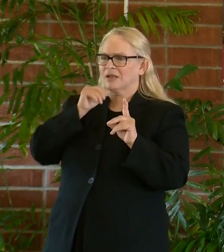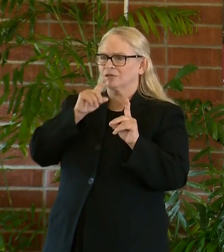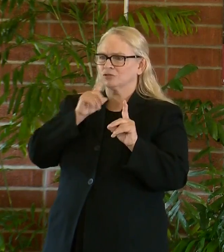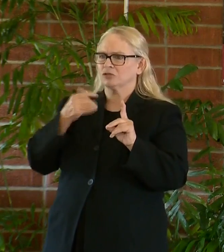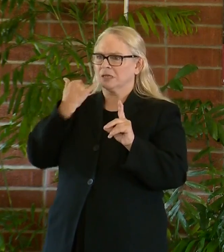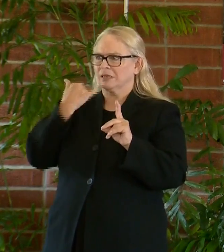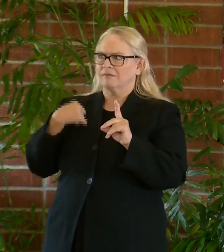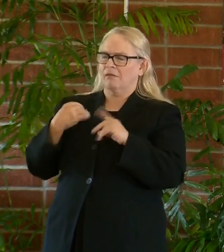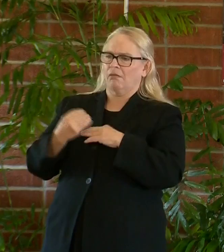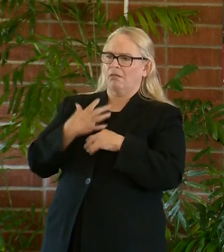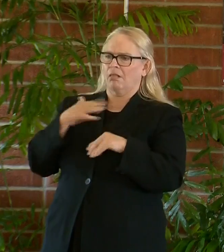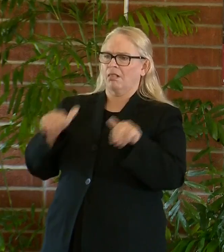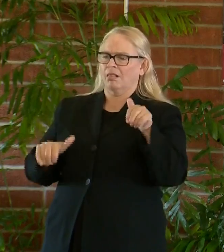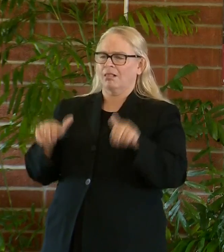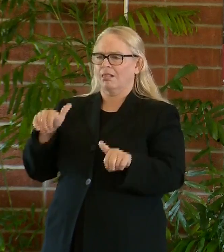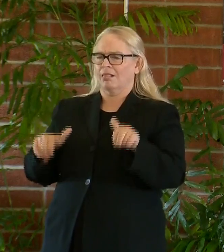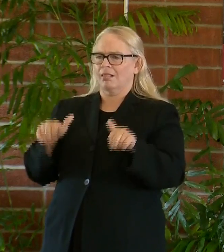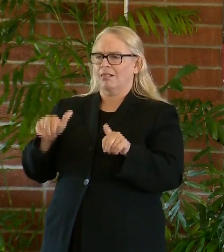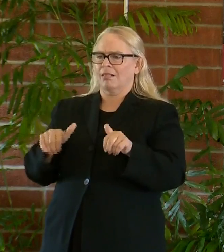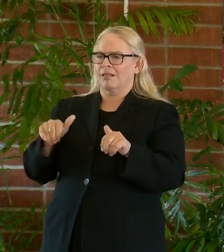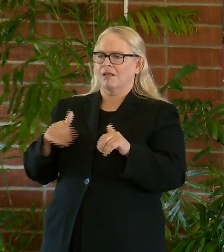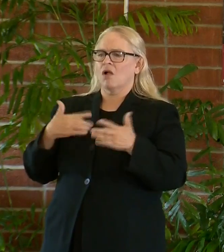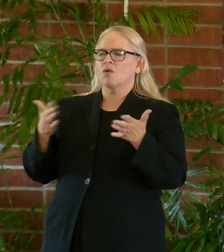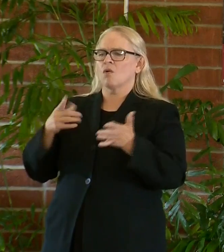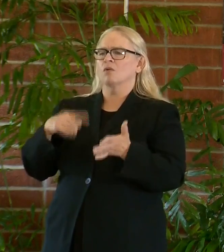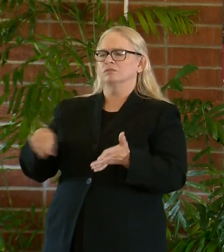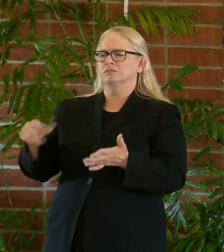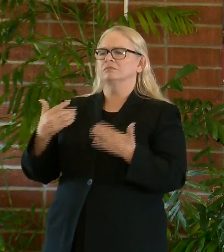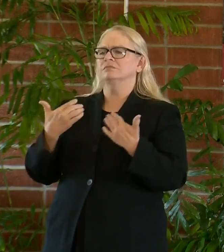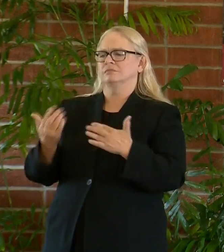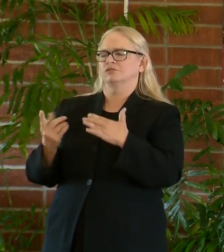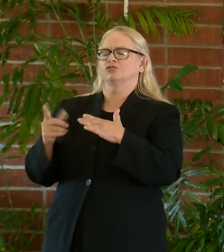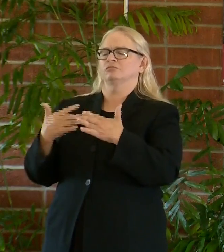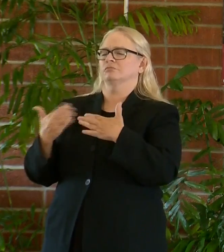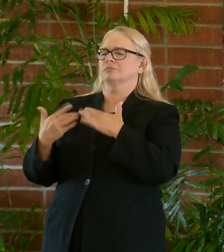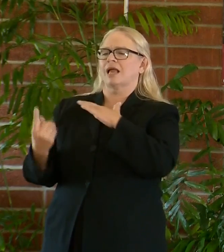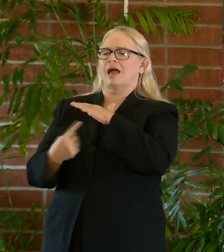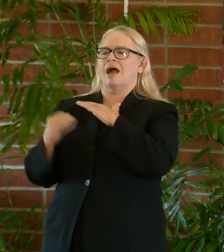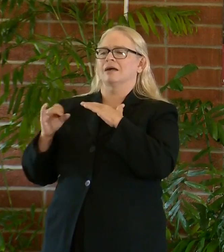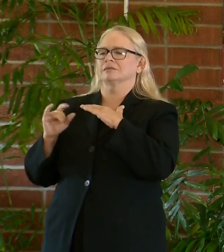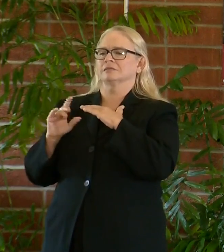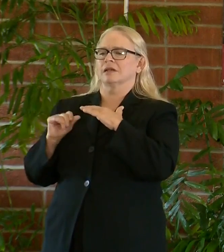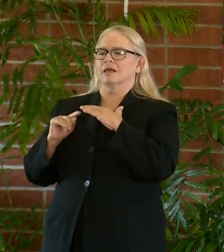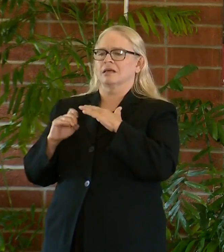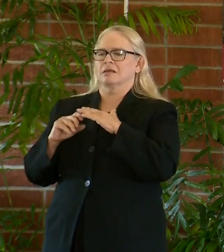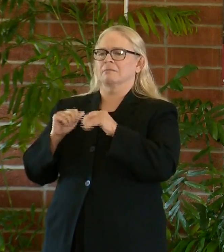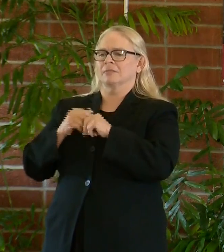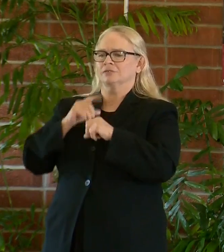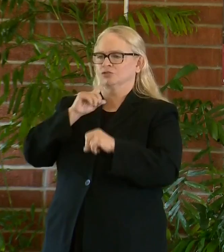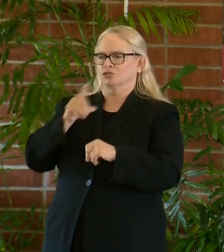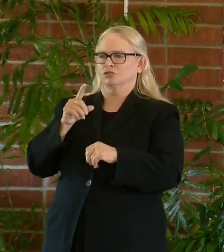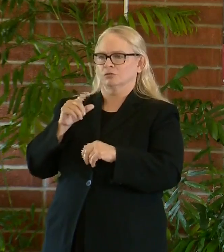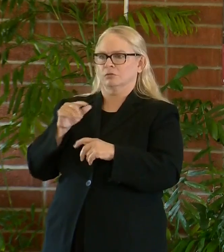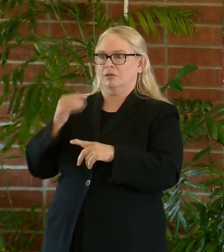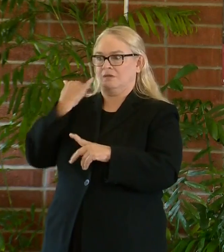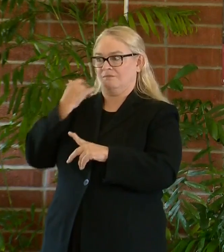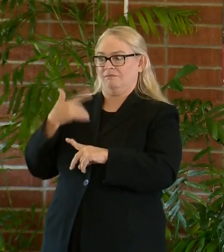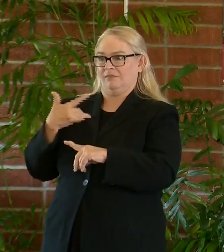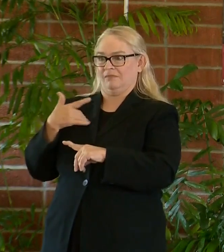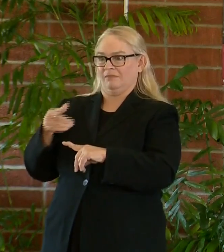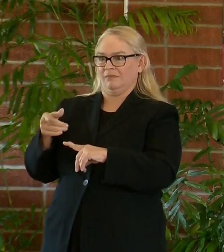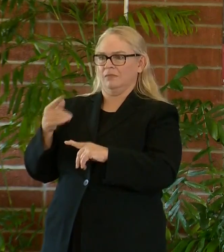quarantine and isolate from others so that we can reduce transmission across the state.